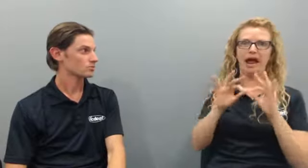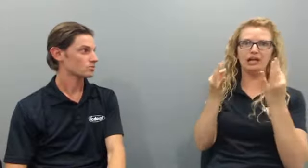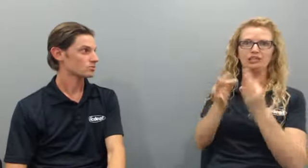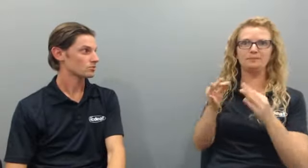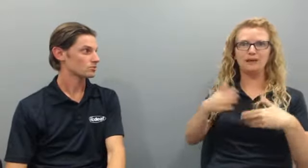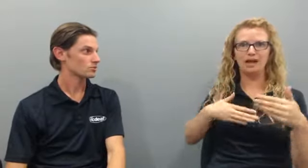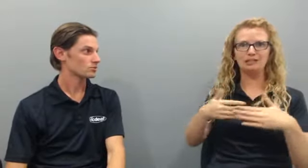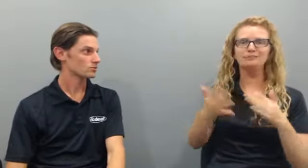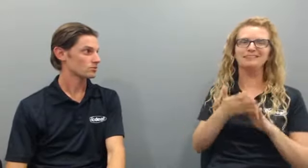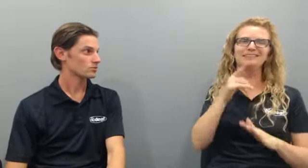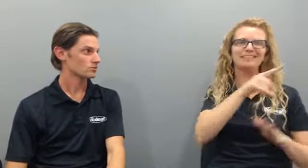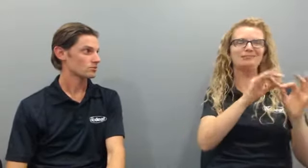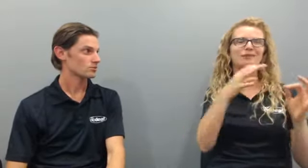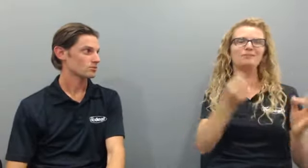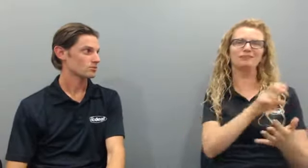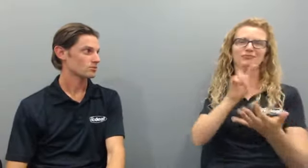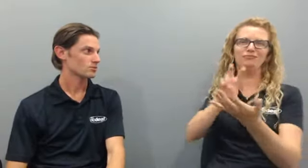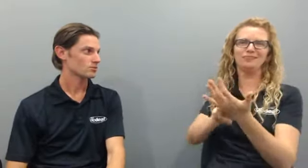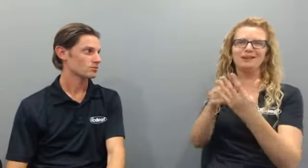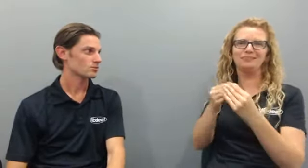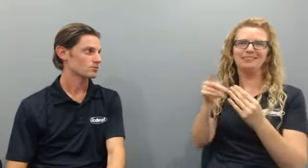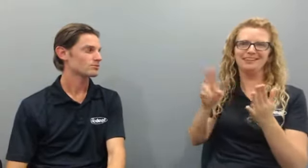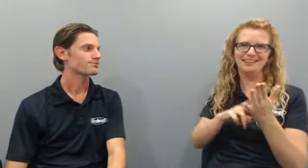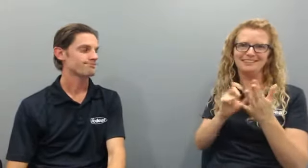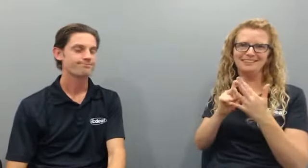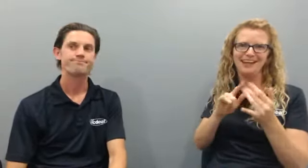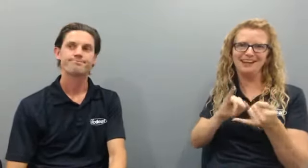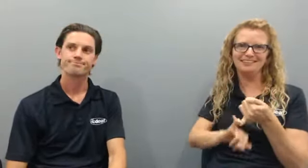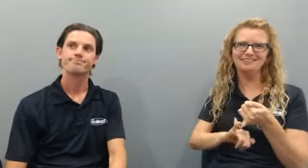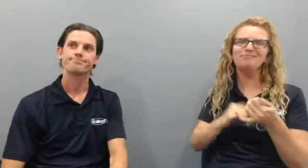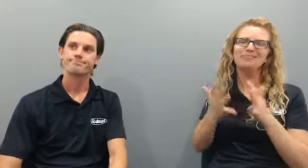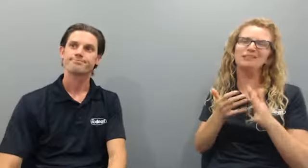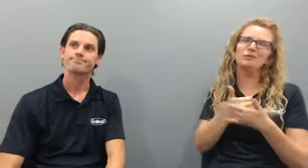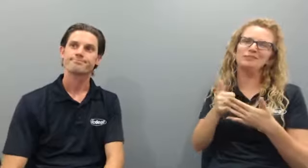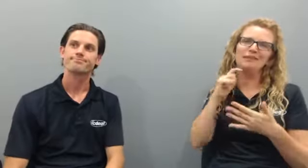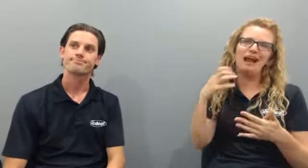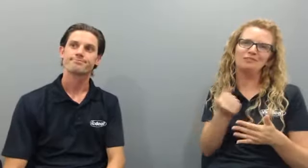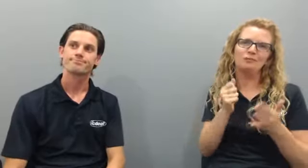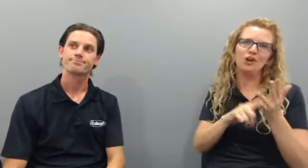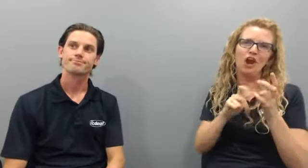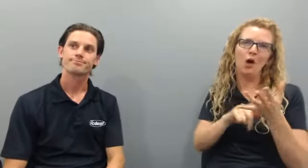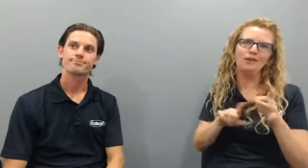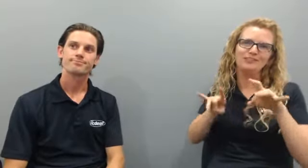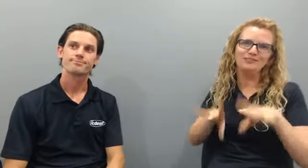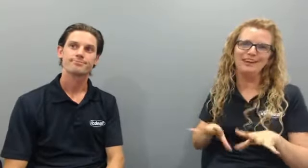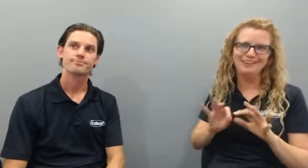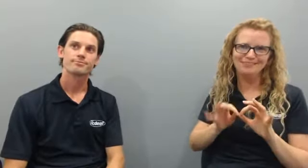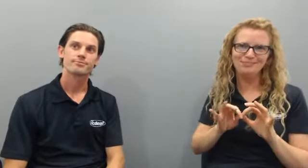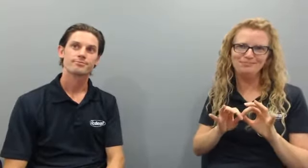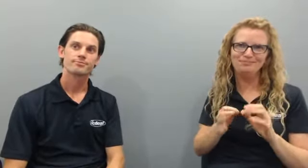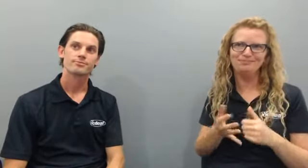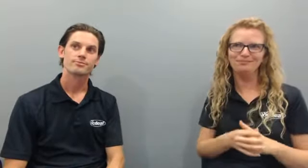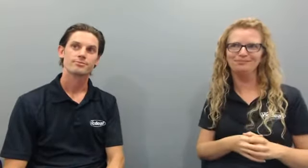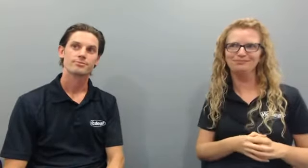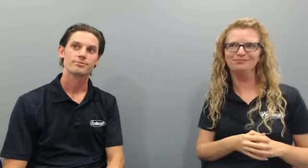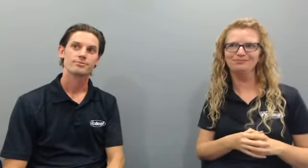funds, if they're agency managed, then the interpreter has to be registered as a provider with the NDIS. So then that would mean that it